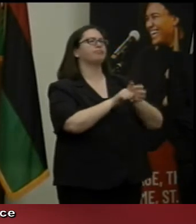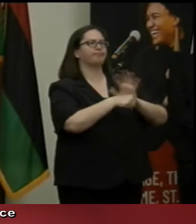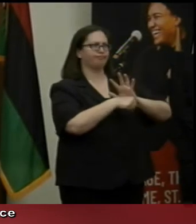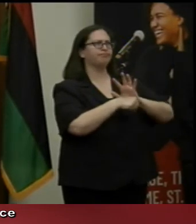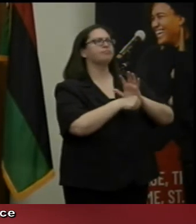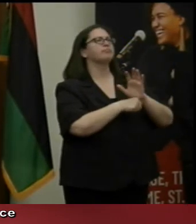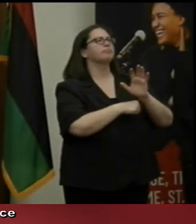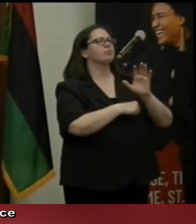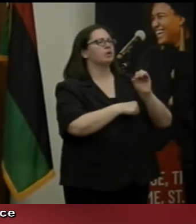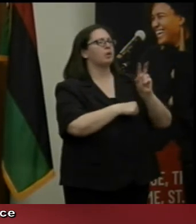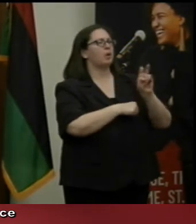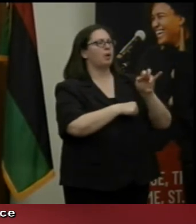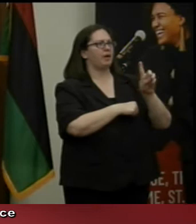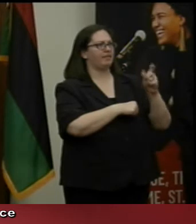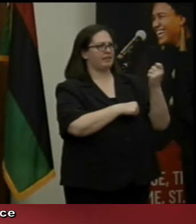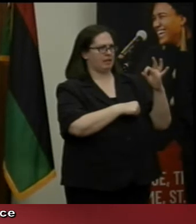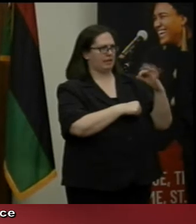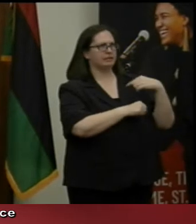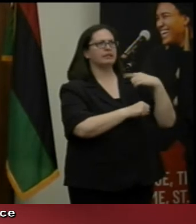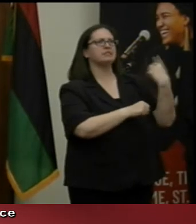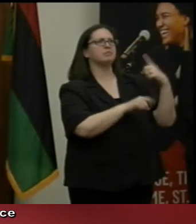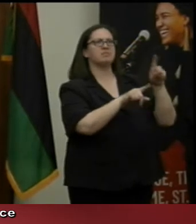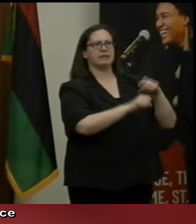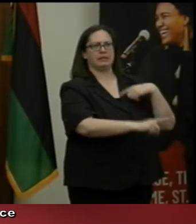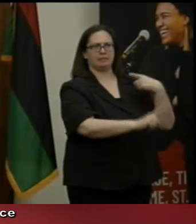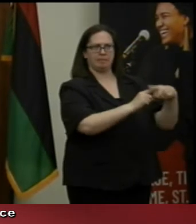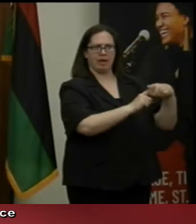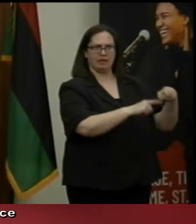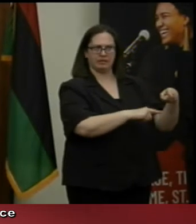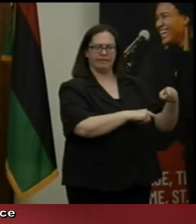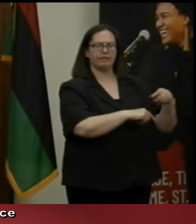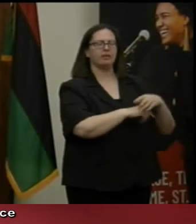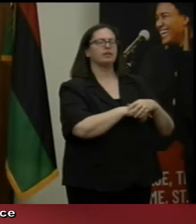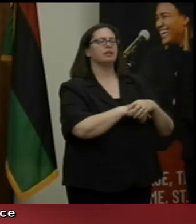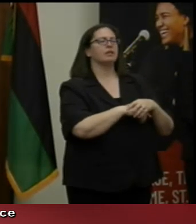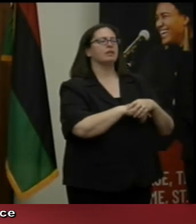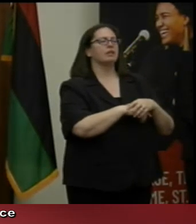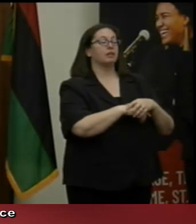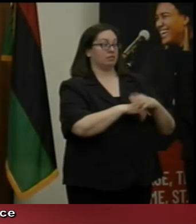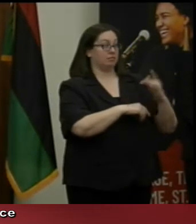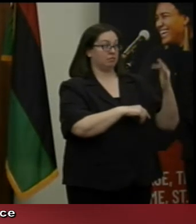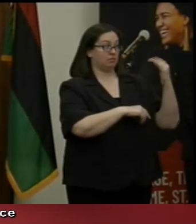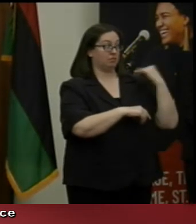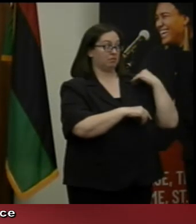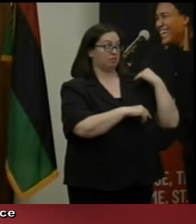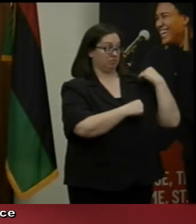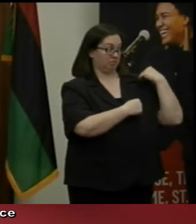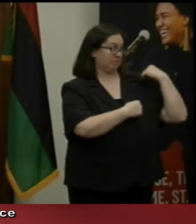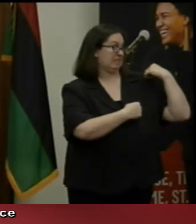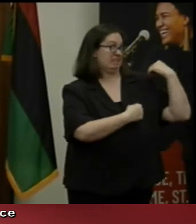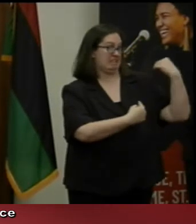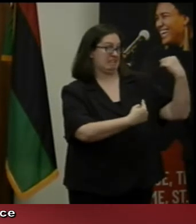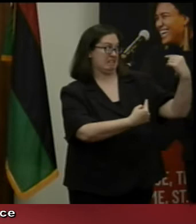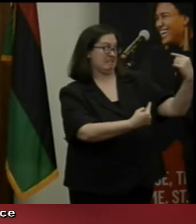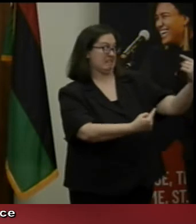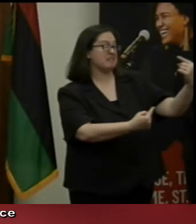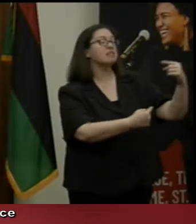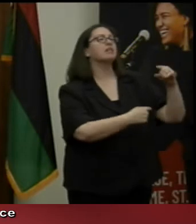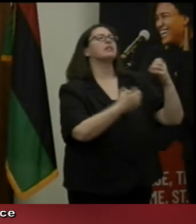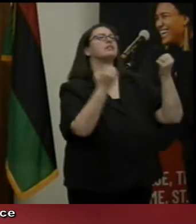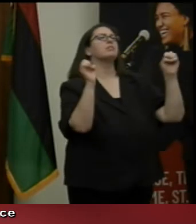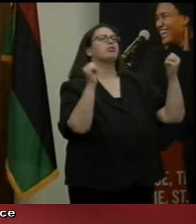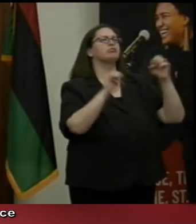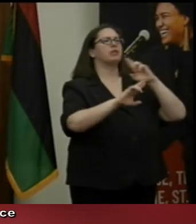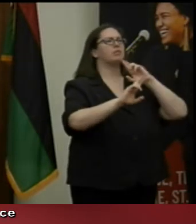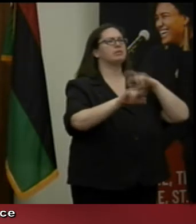positive COVID-19. And at that time, our emergency response team has worked really hard